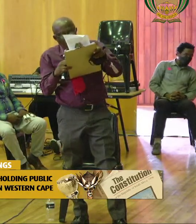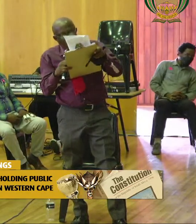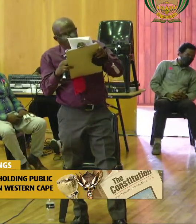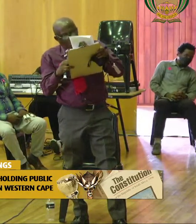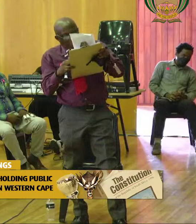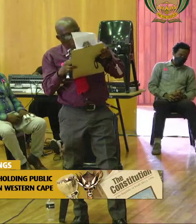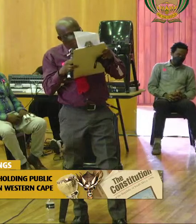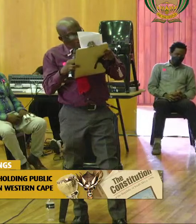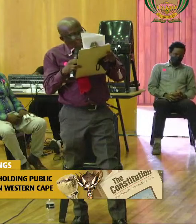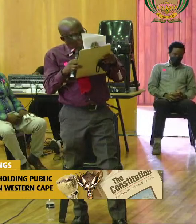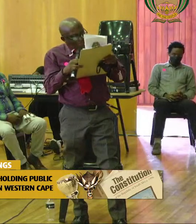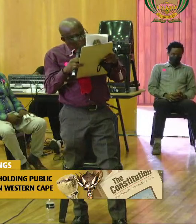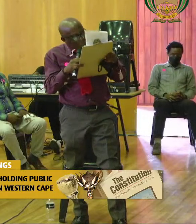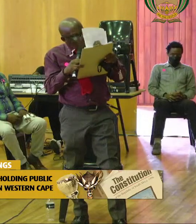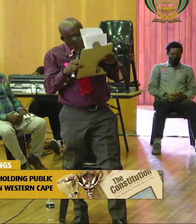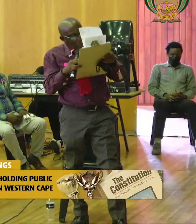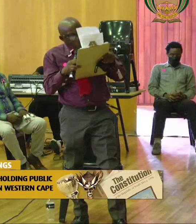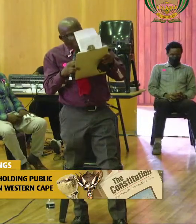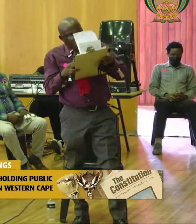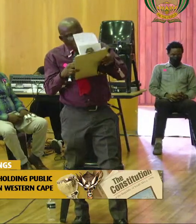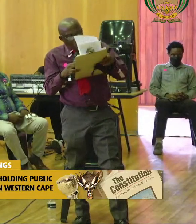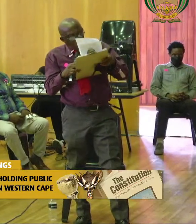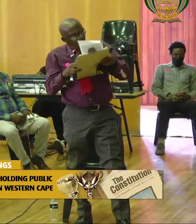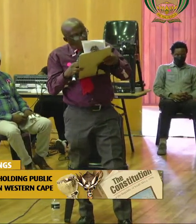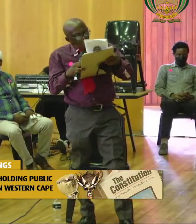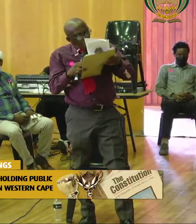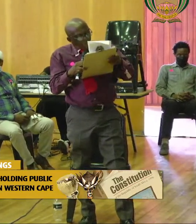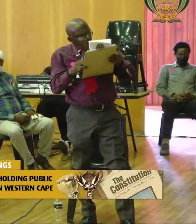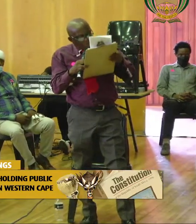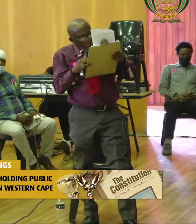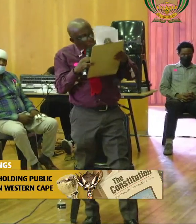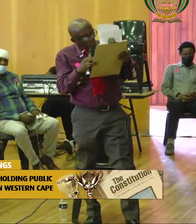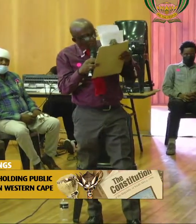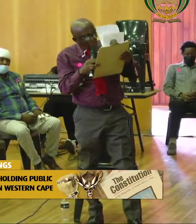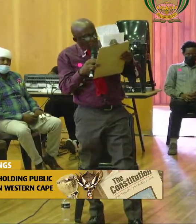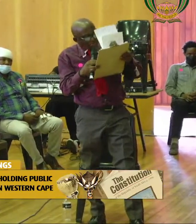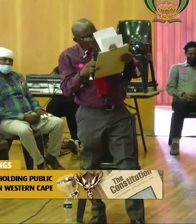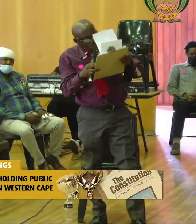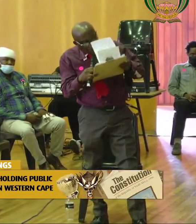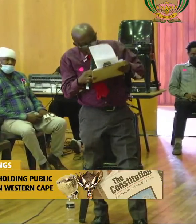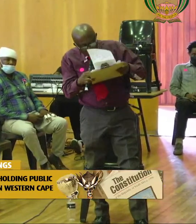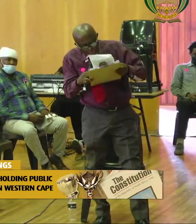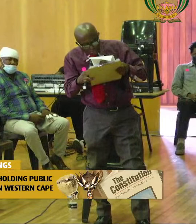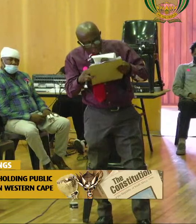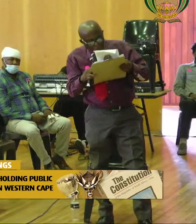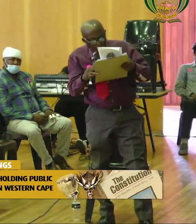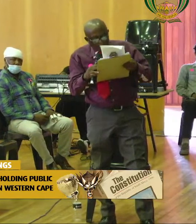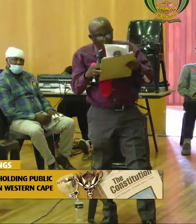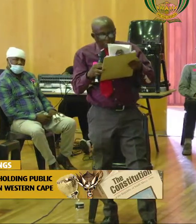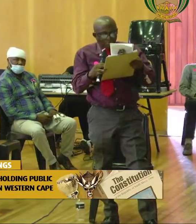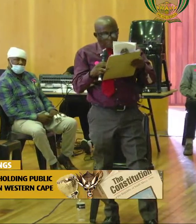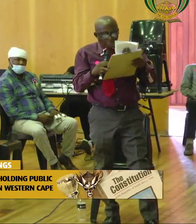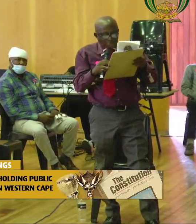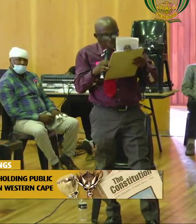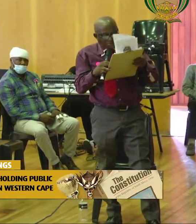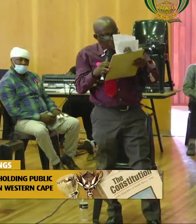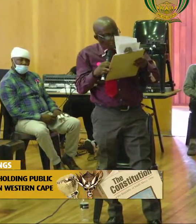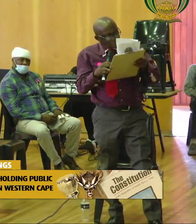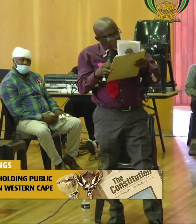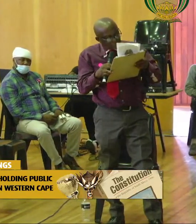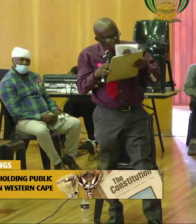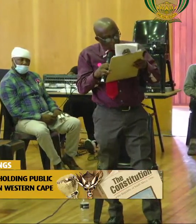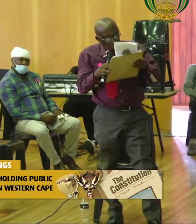It used to be the government of the people. We must look and see how things could be made to be